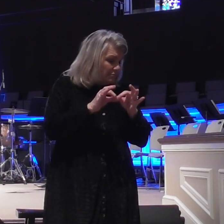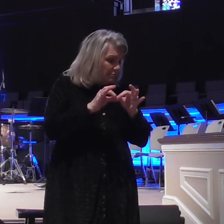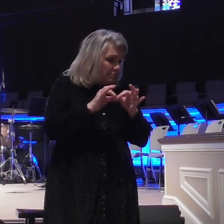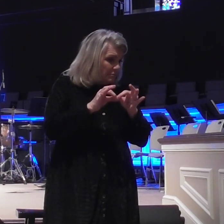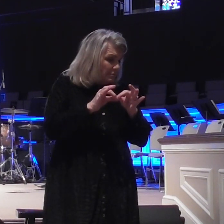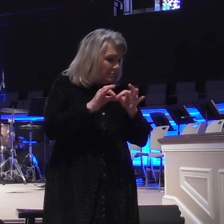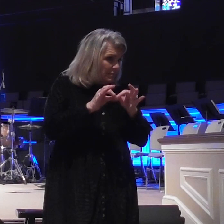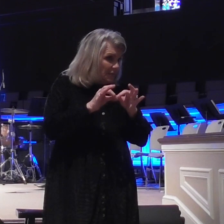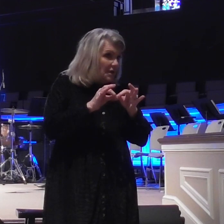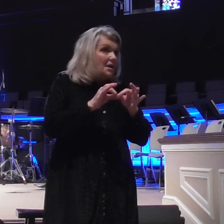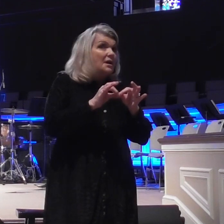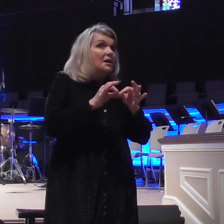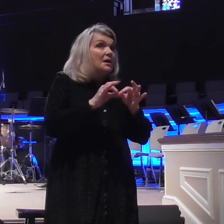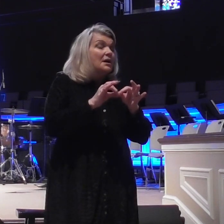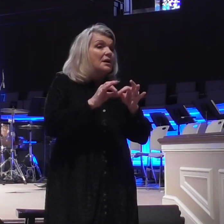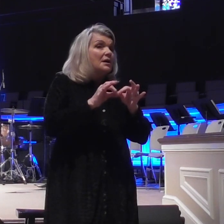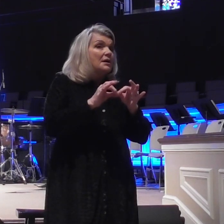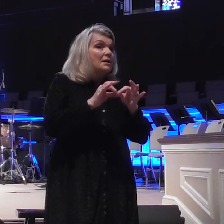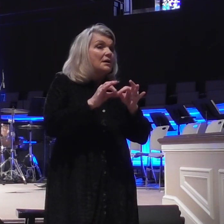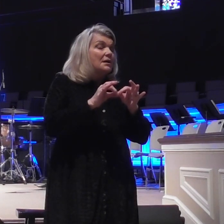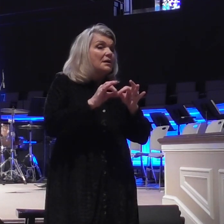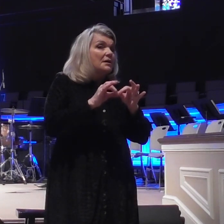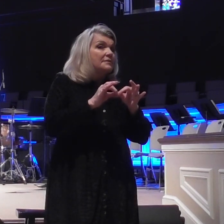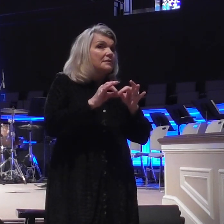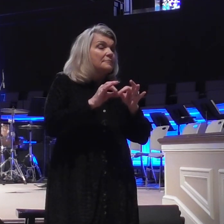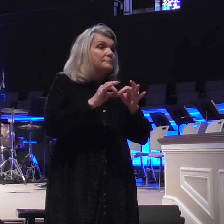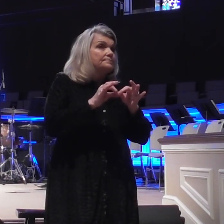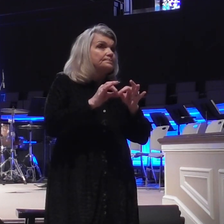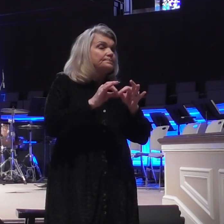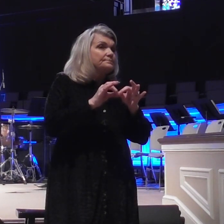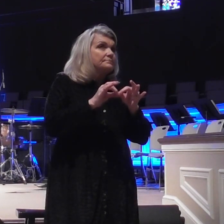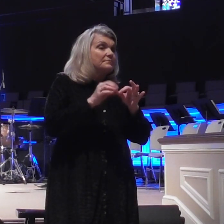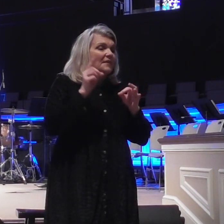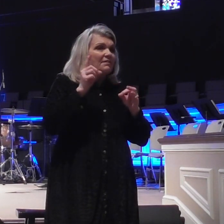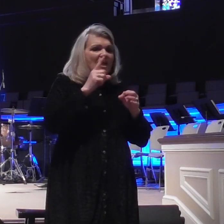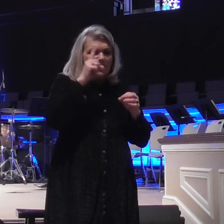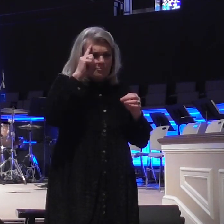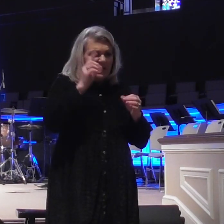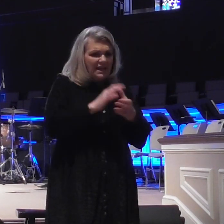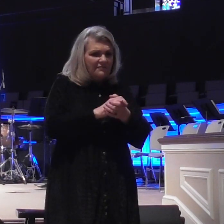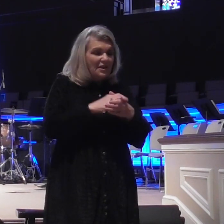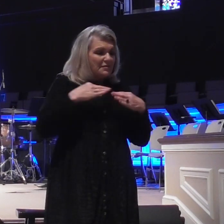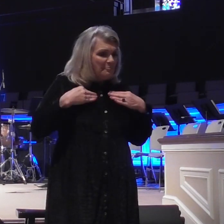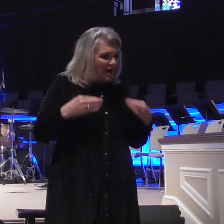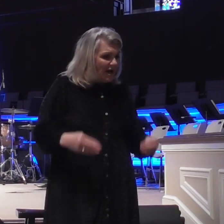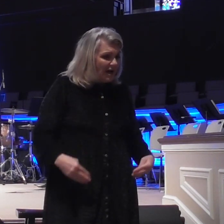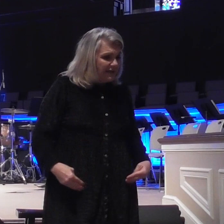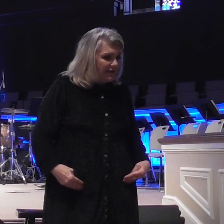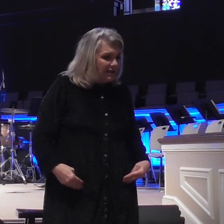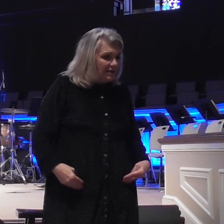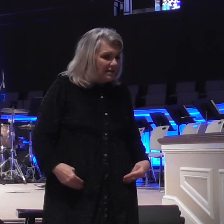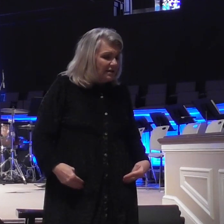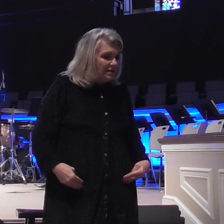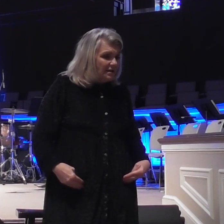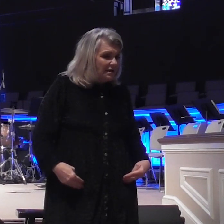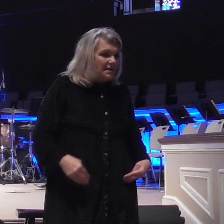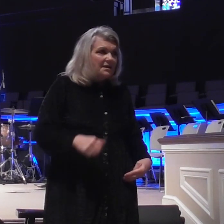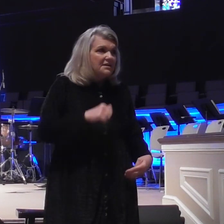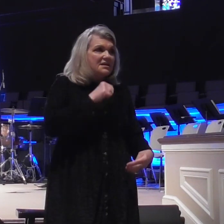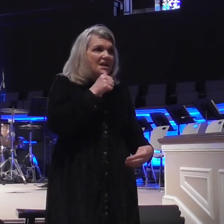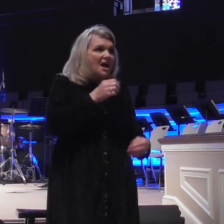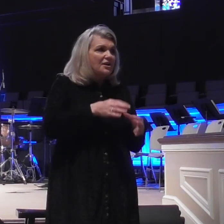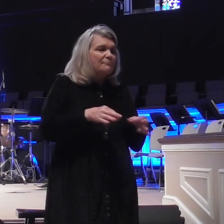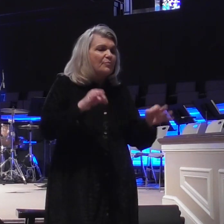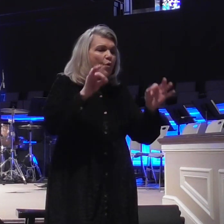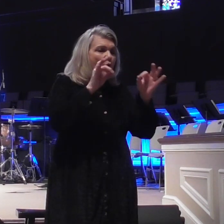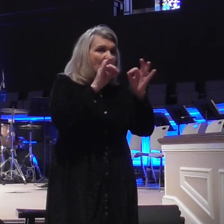non-determinative of your identity. Let me say that again. The Corinthians believed, because of their Greek philosophy, that the body was secondary. The body was